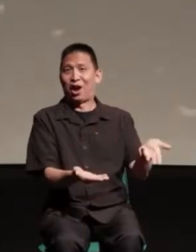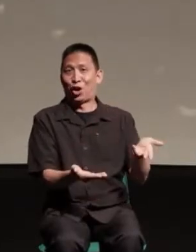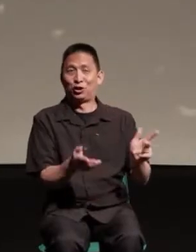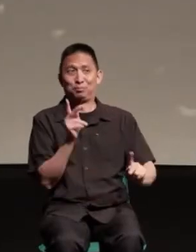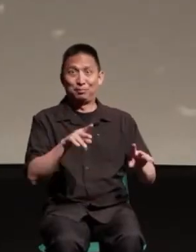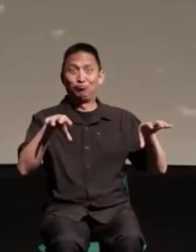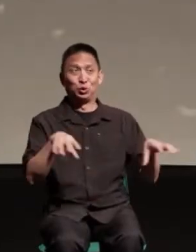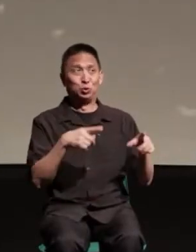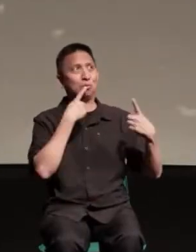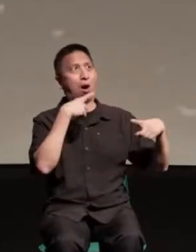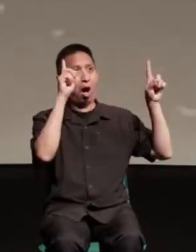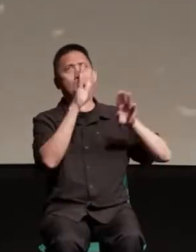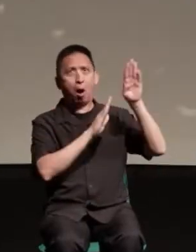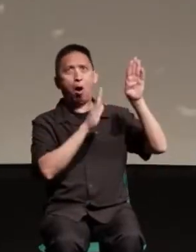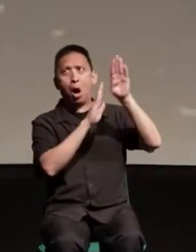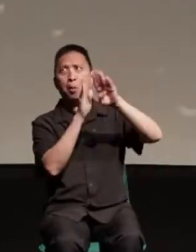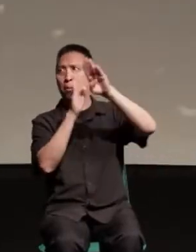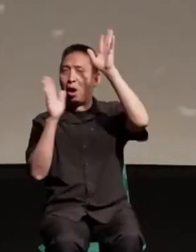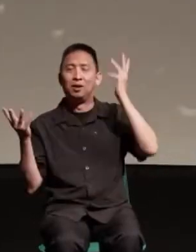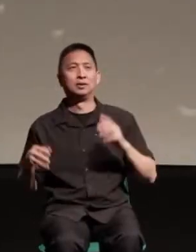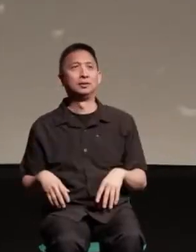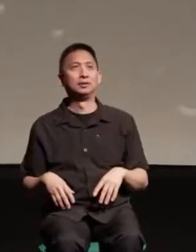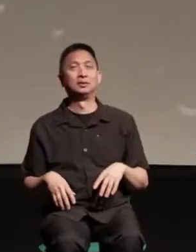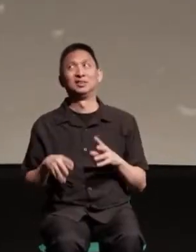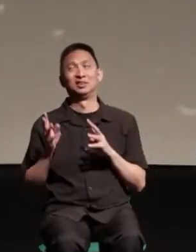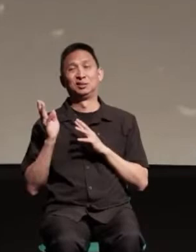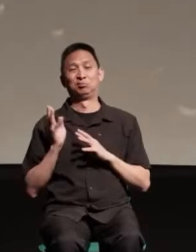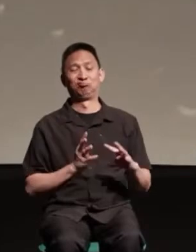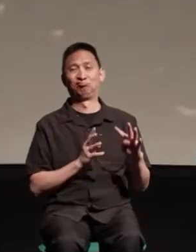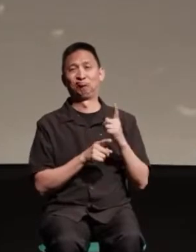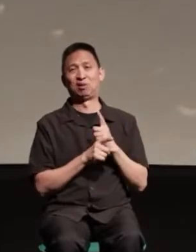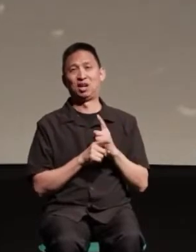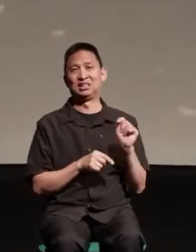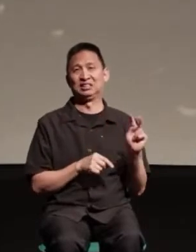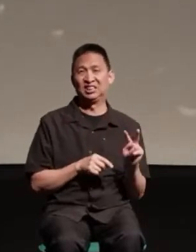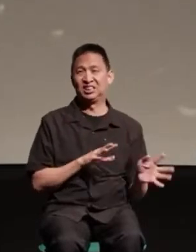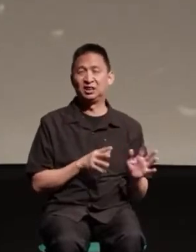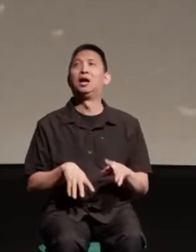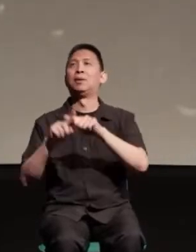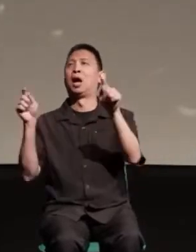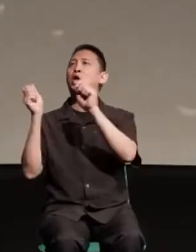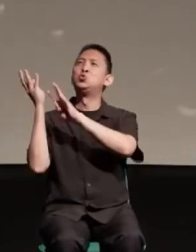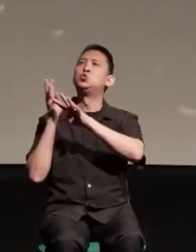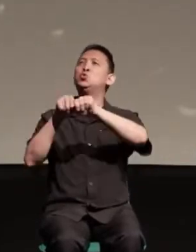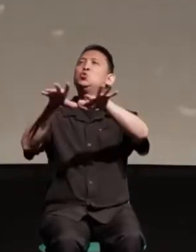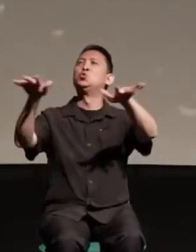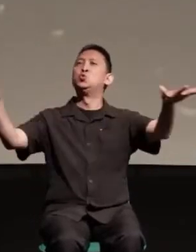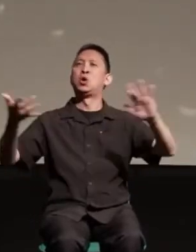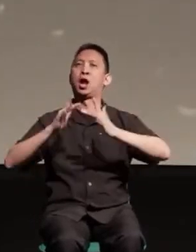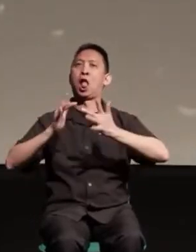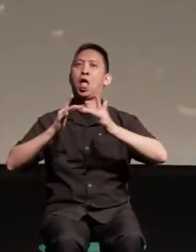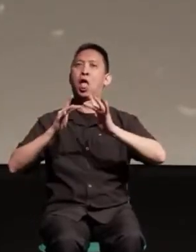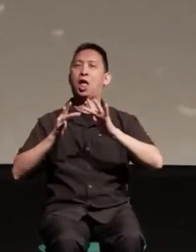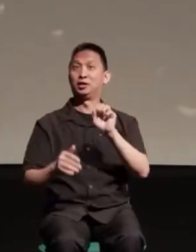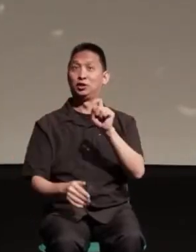it. Broadcast numbers are declining, and streaming numbers have taken over, and everybody needs to pivot